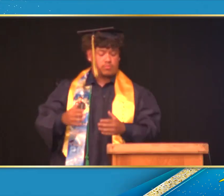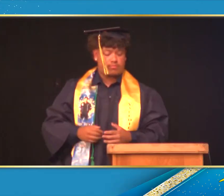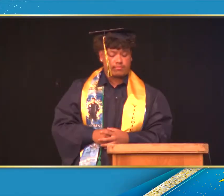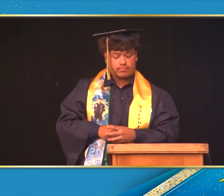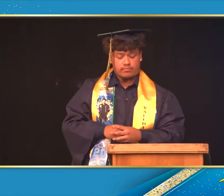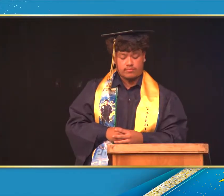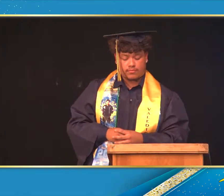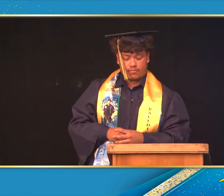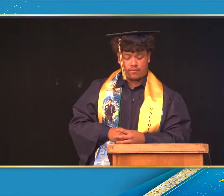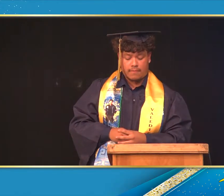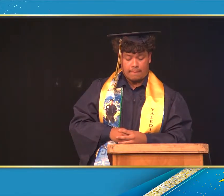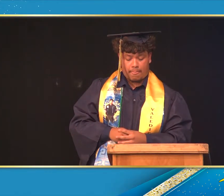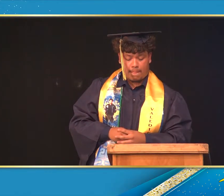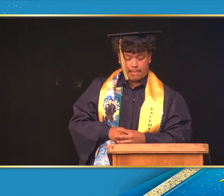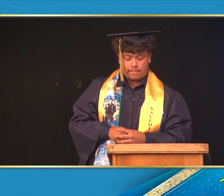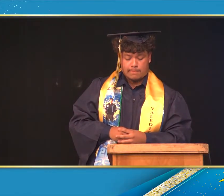who is a construction worker as well.